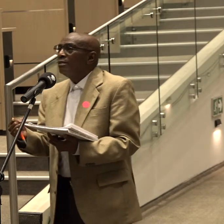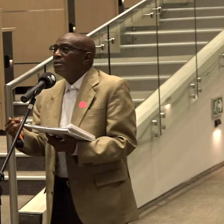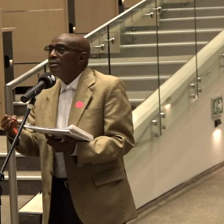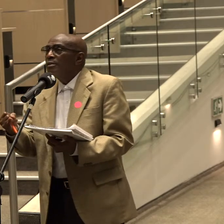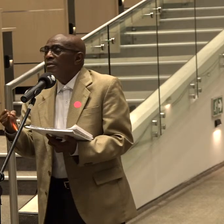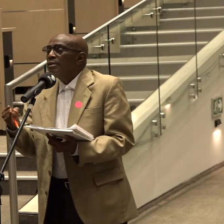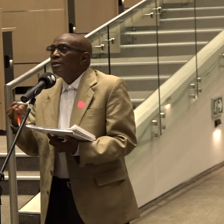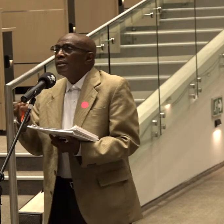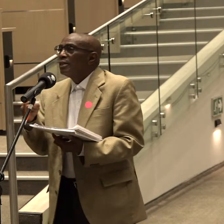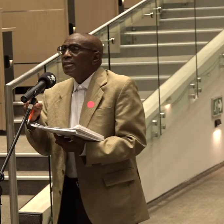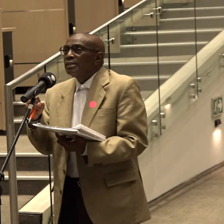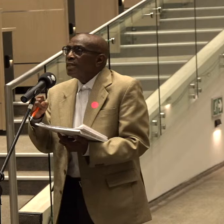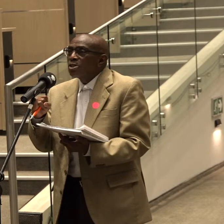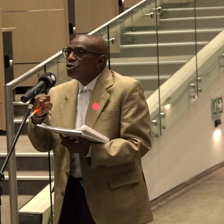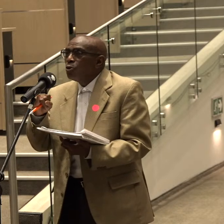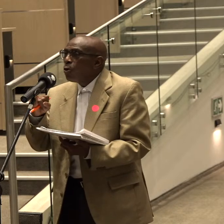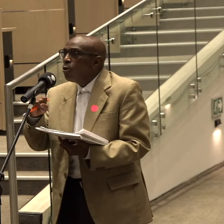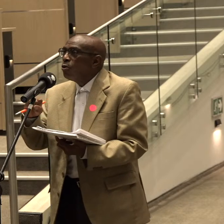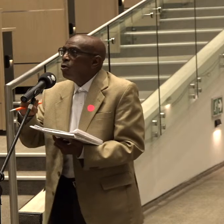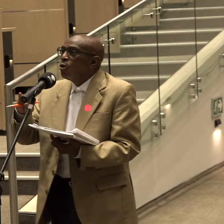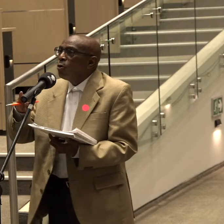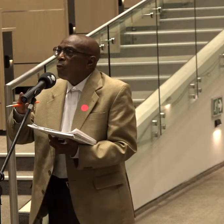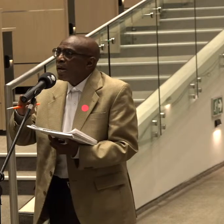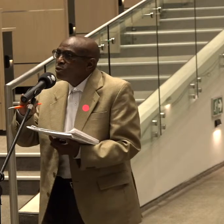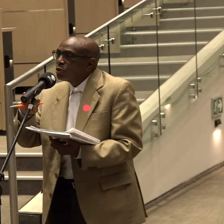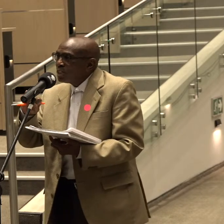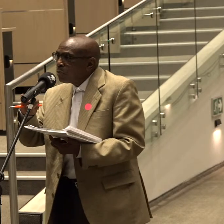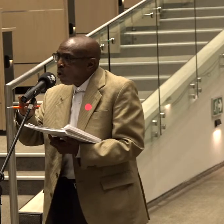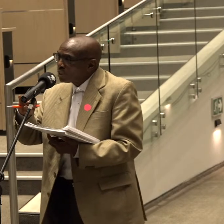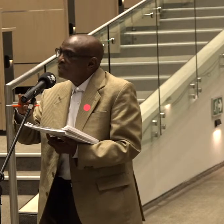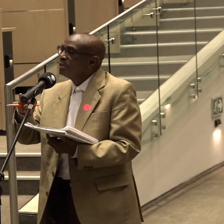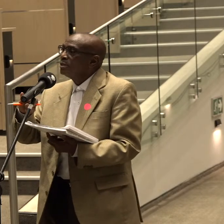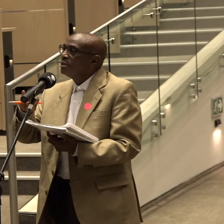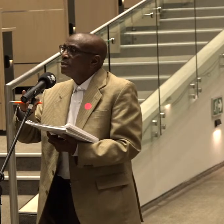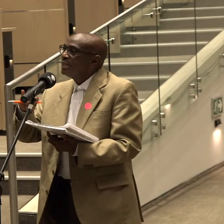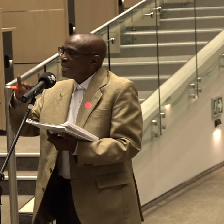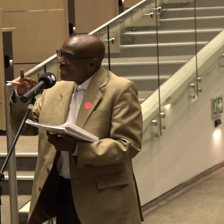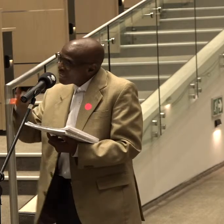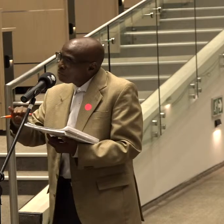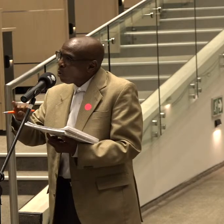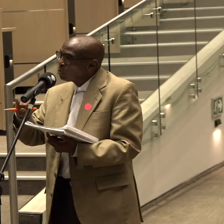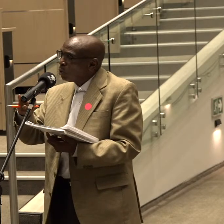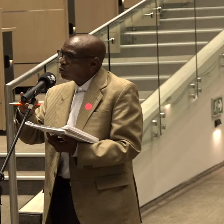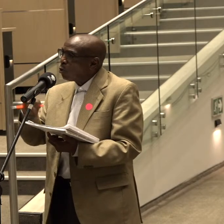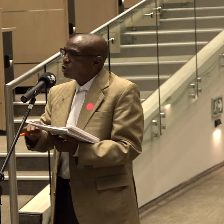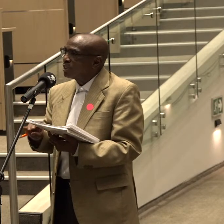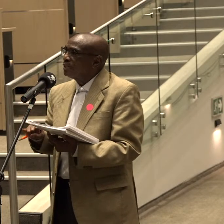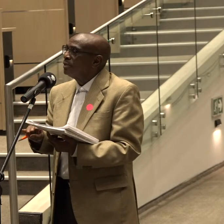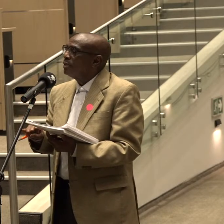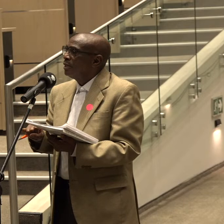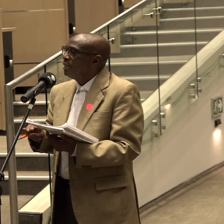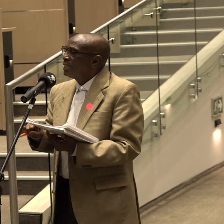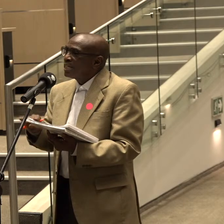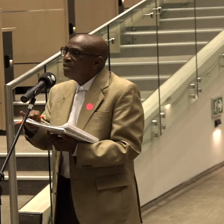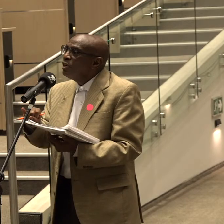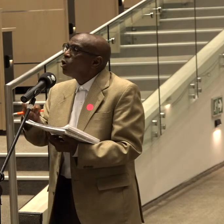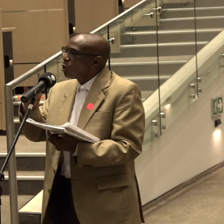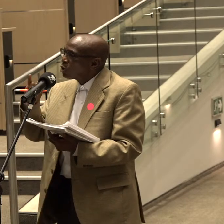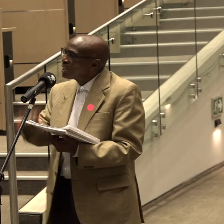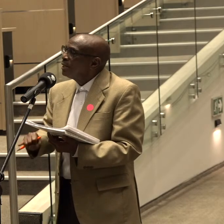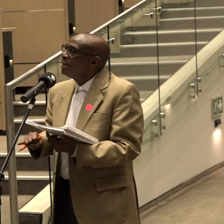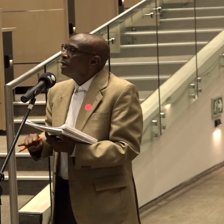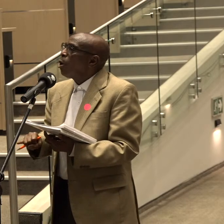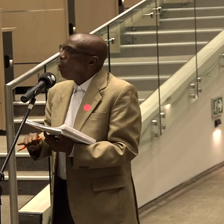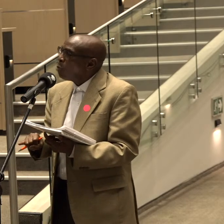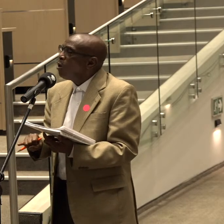one she doesn't know where to report these photos she has